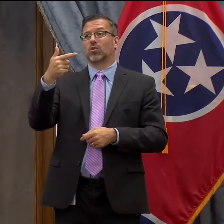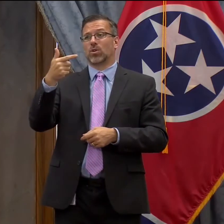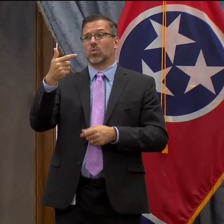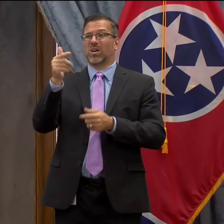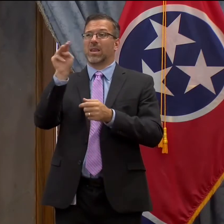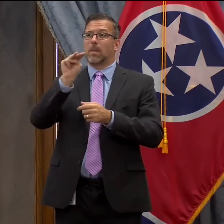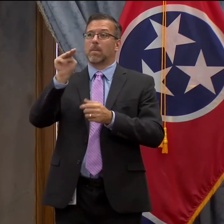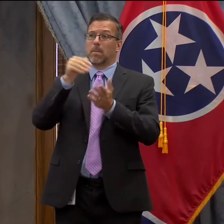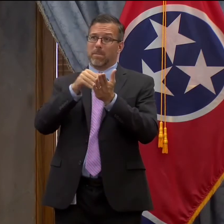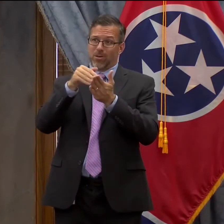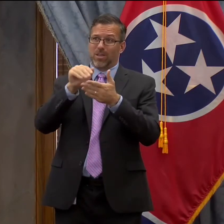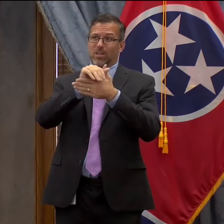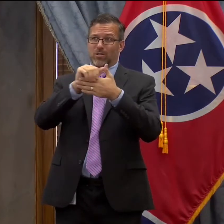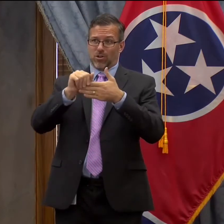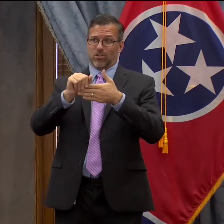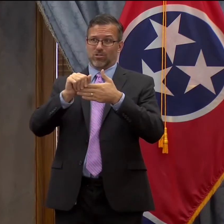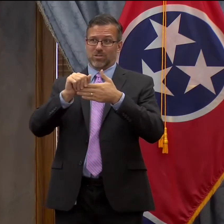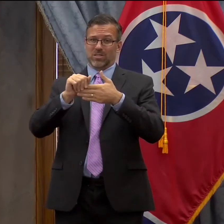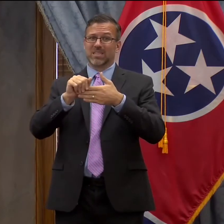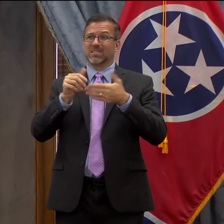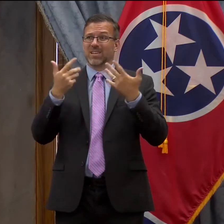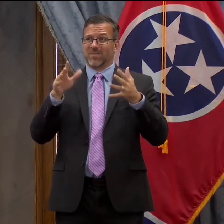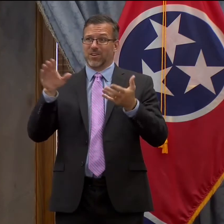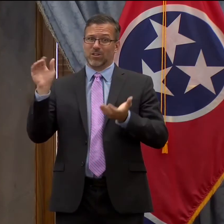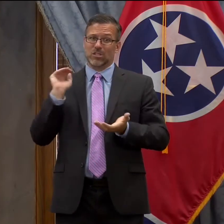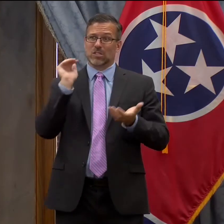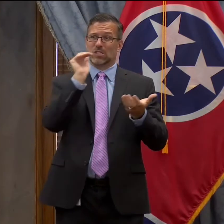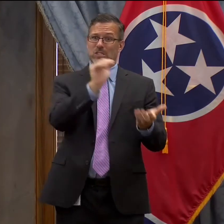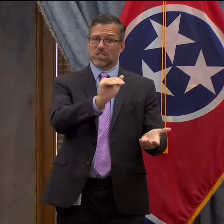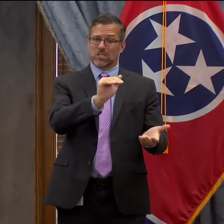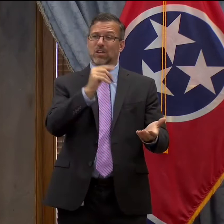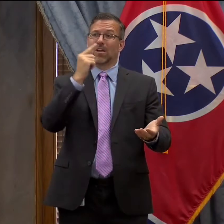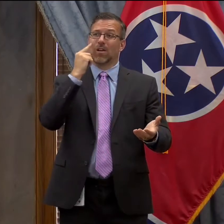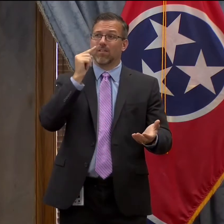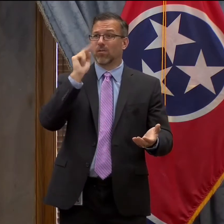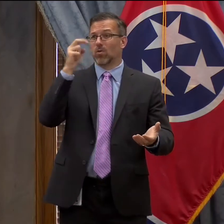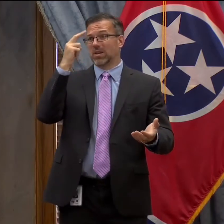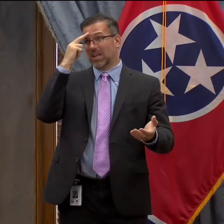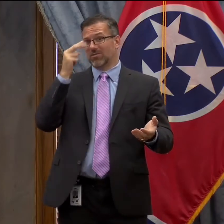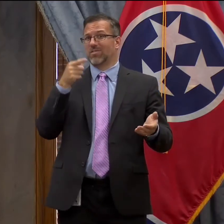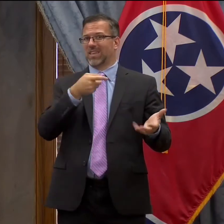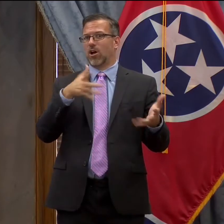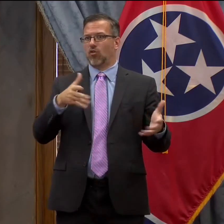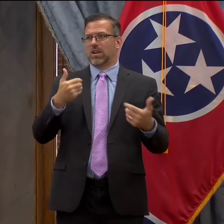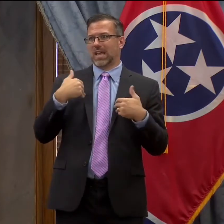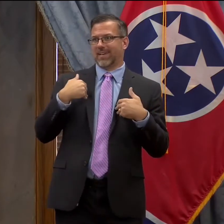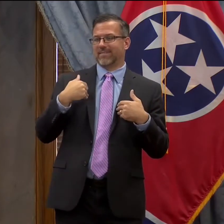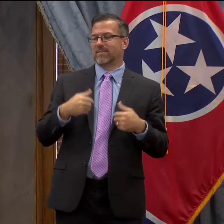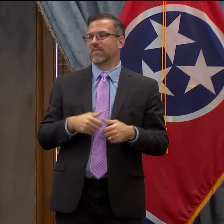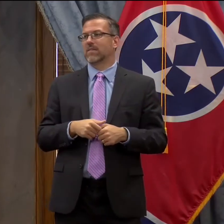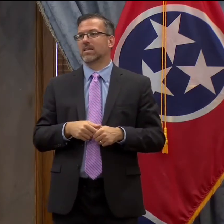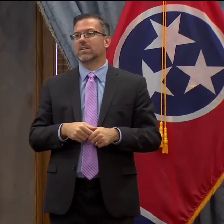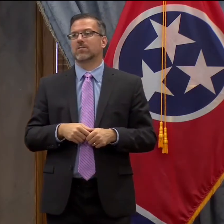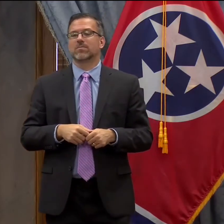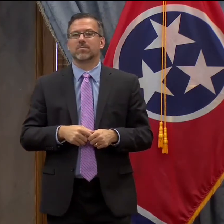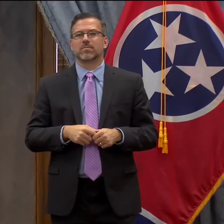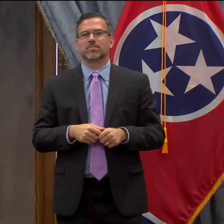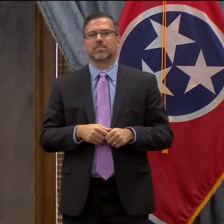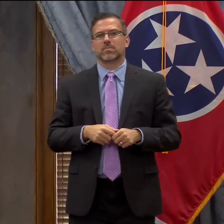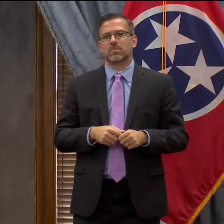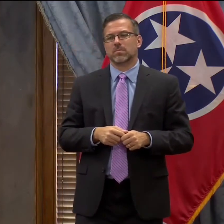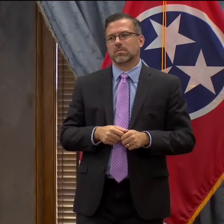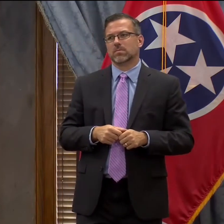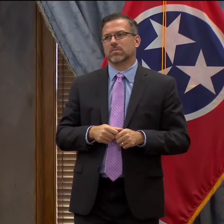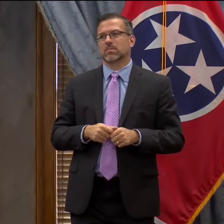aside specifically through the federal government for Metro Nashville. They were one of few counties that actually